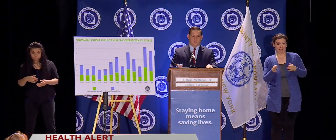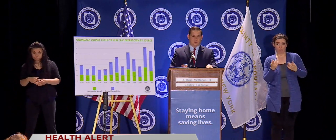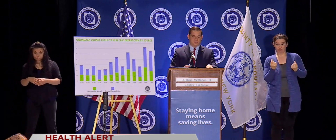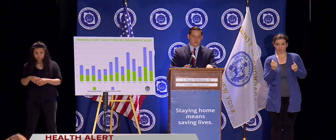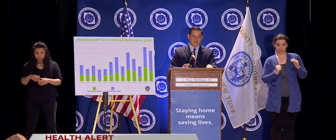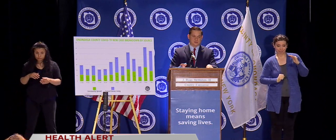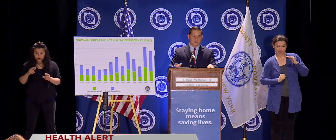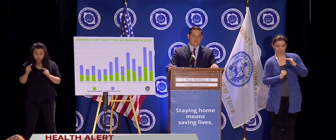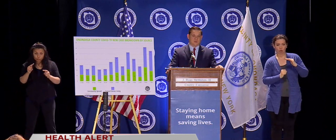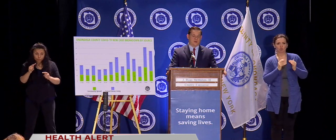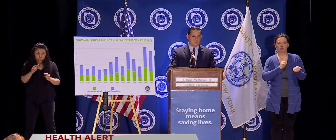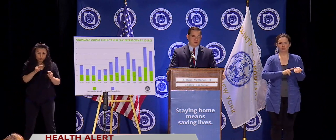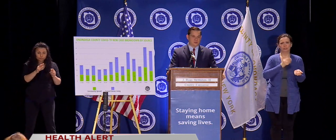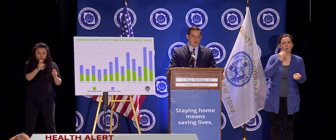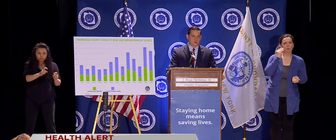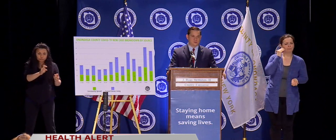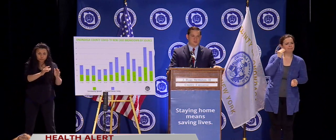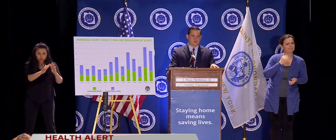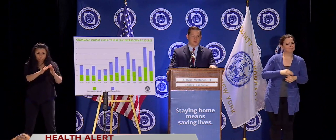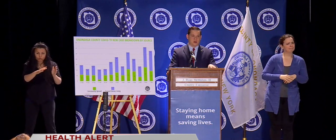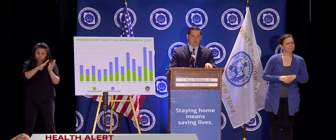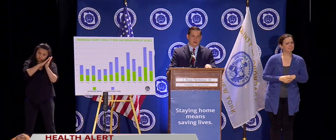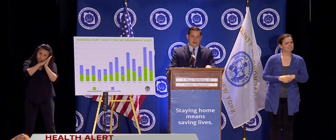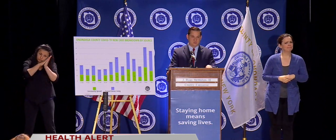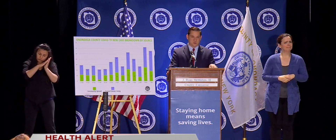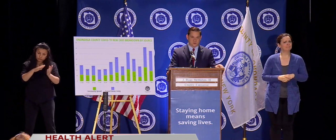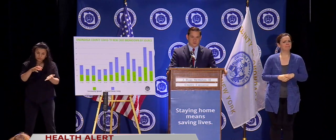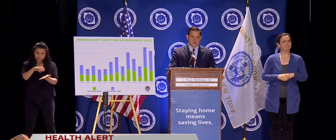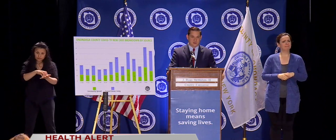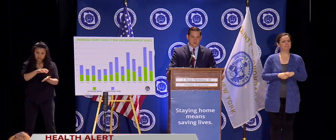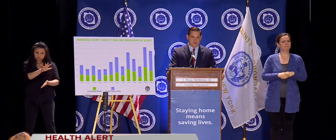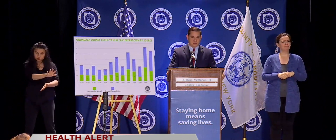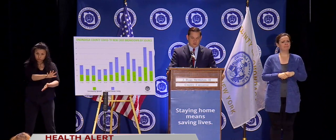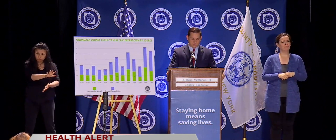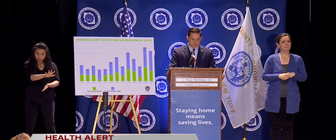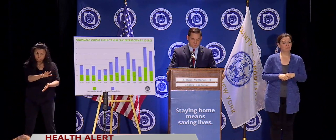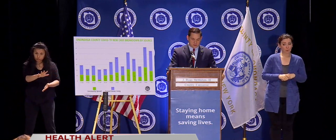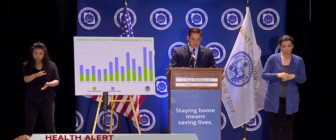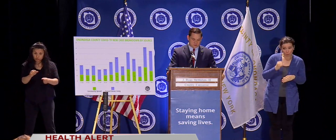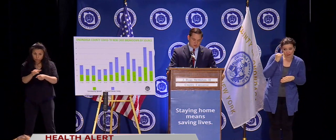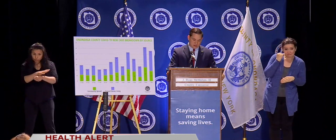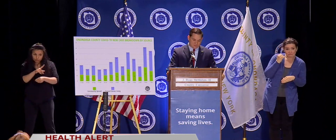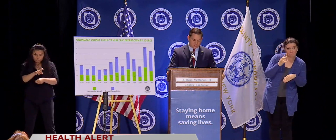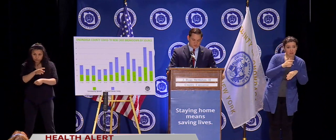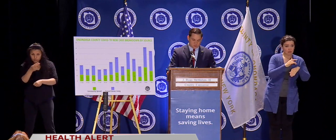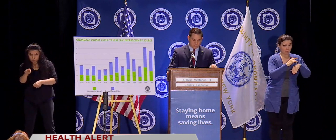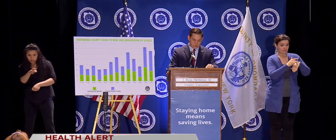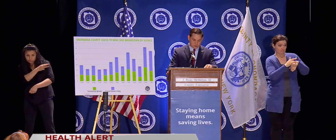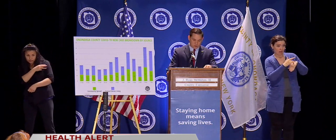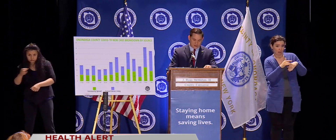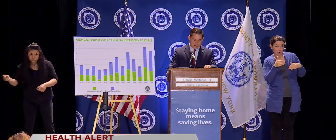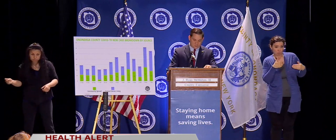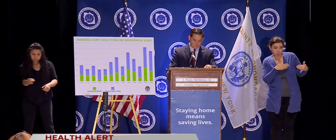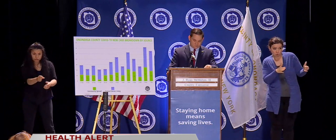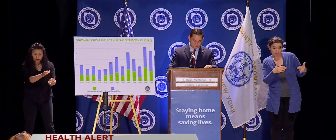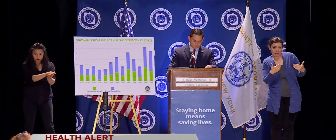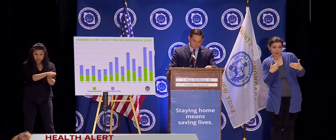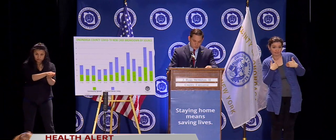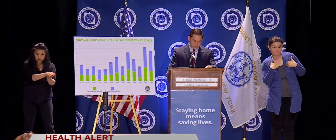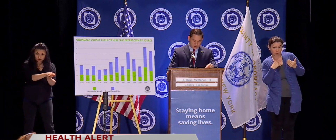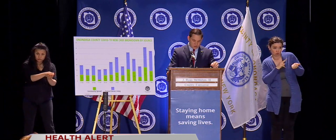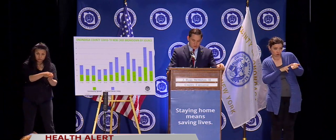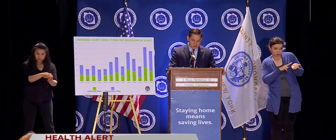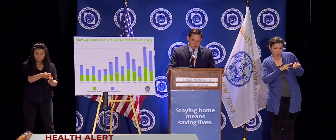take COVID patients from other nursing homes so they aren't going to hospitals. This is all news. These are all efforts that we're doing right now.